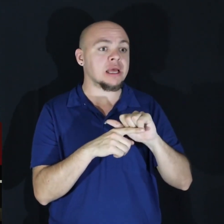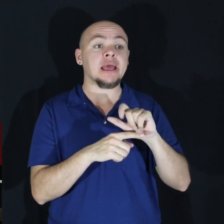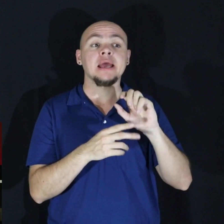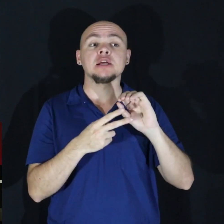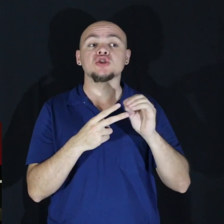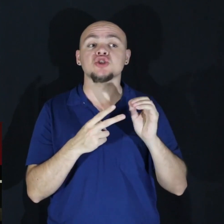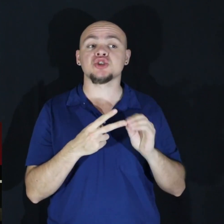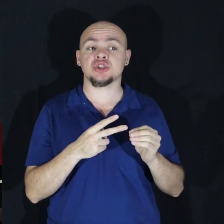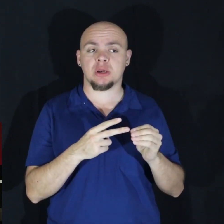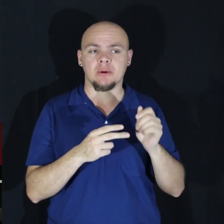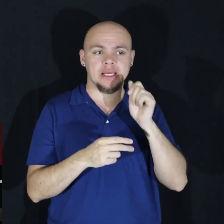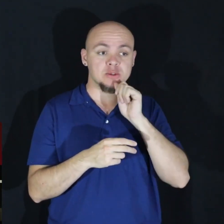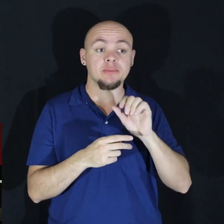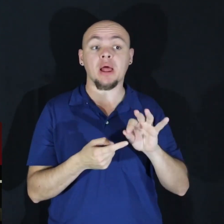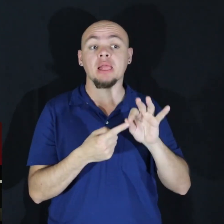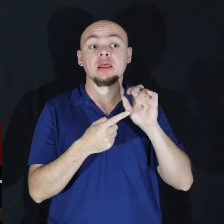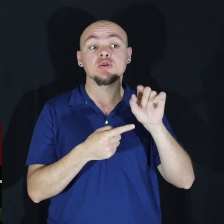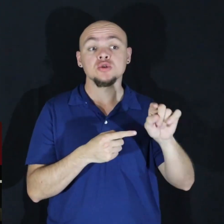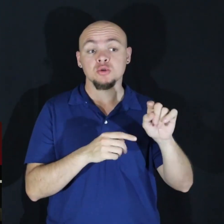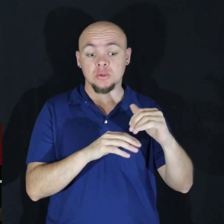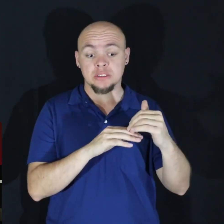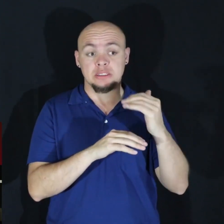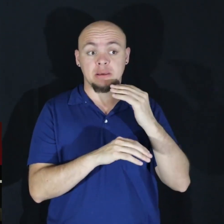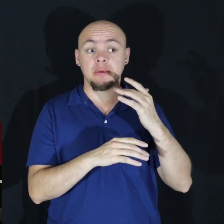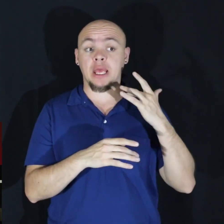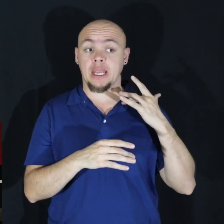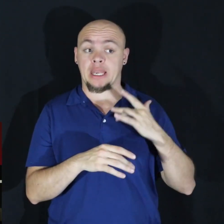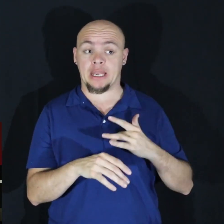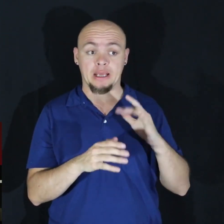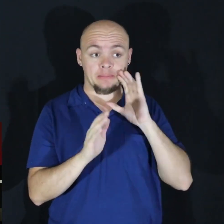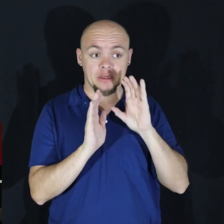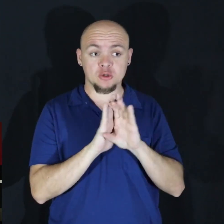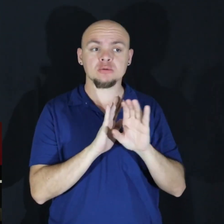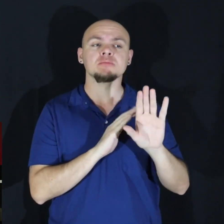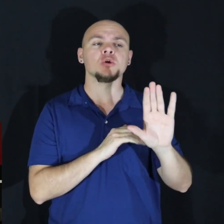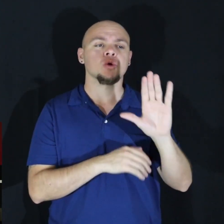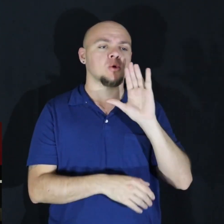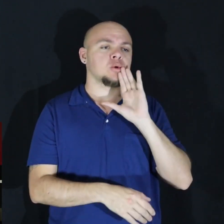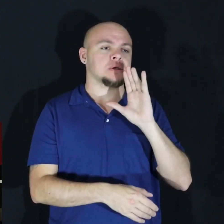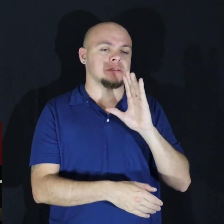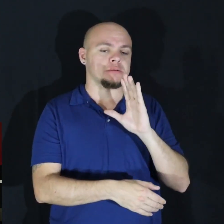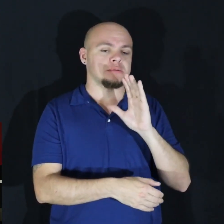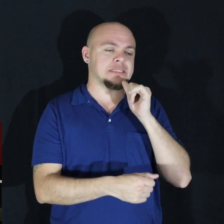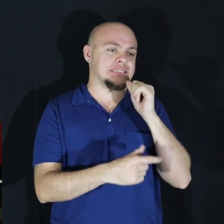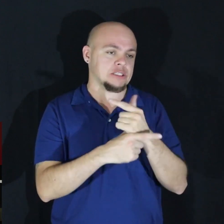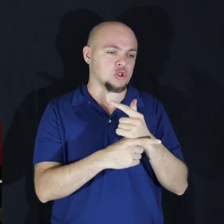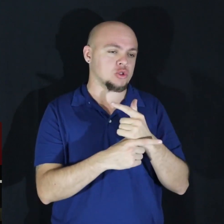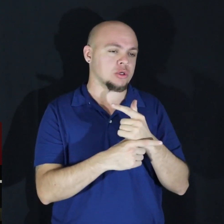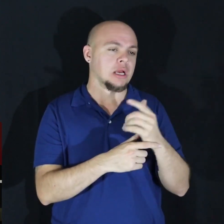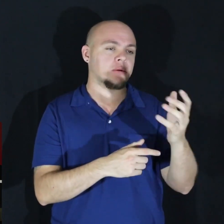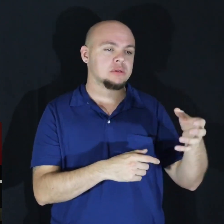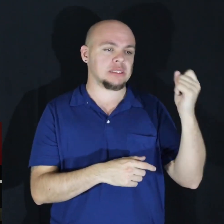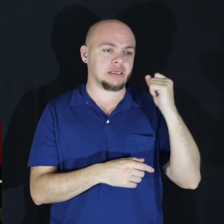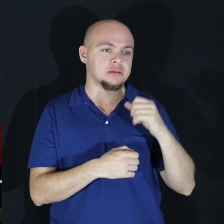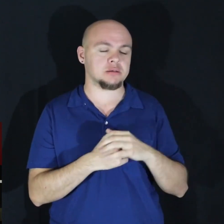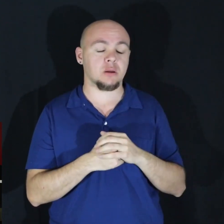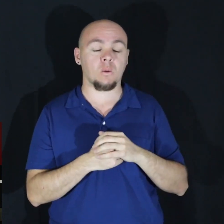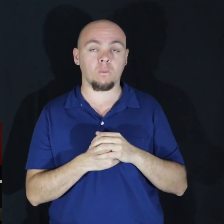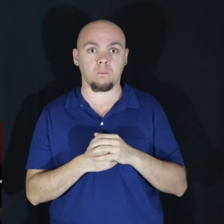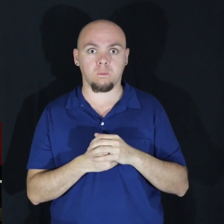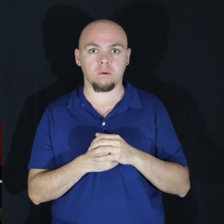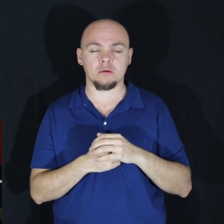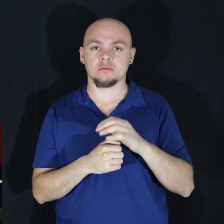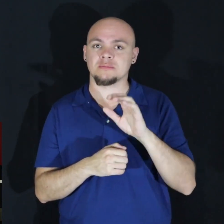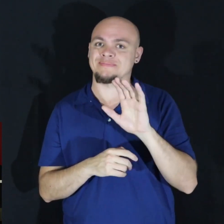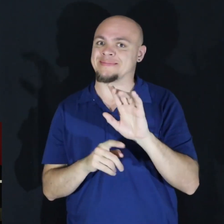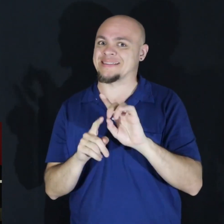Unless you send me a nude photograph, I'm going to kidnap your little sister. Oh, this is